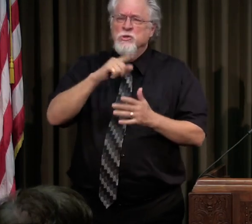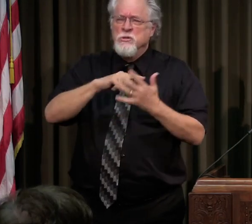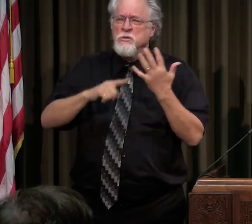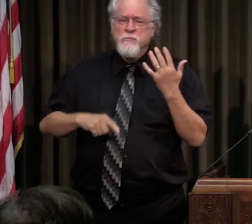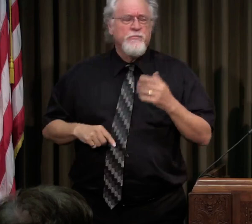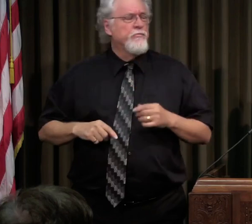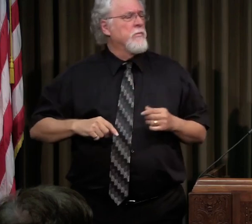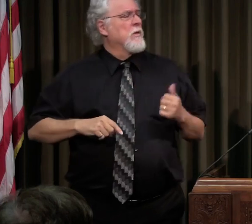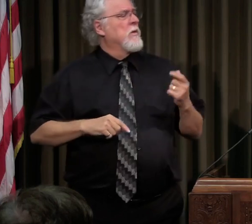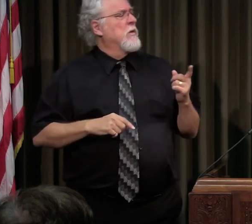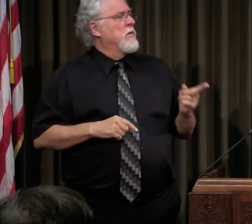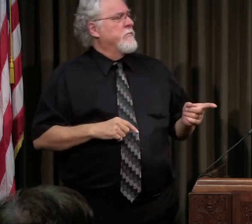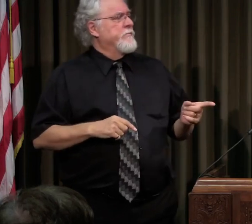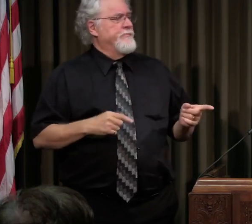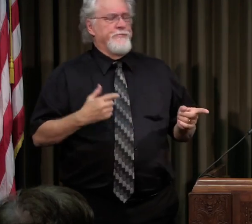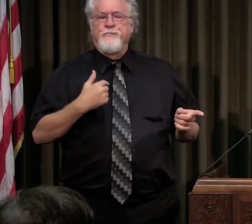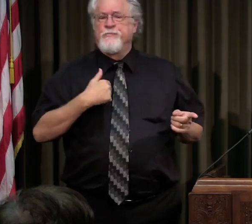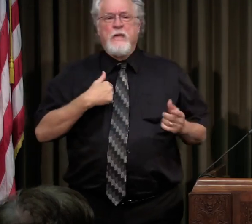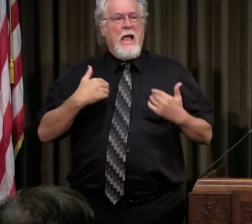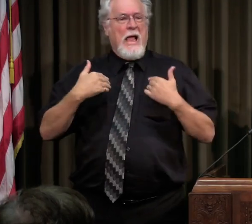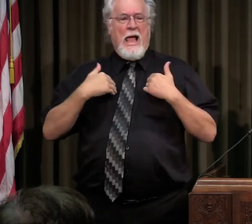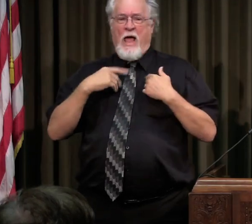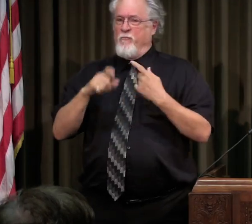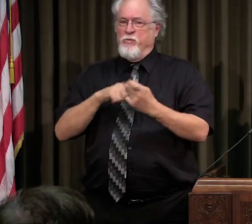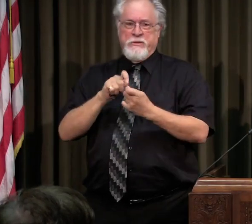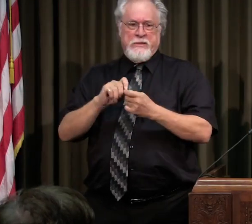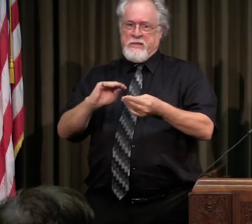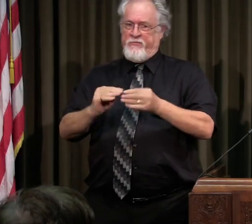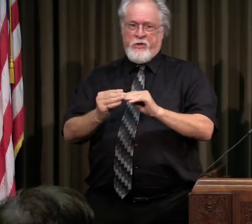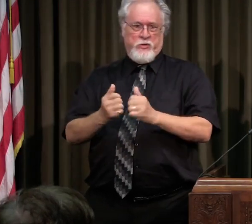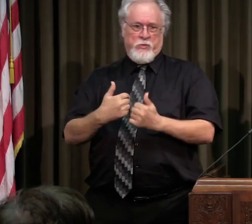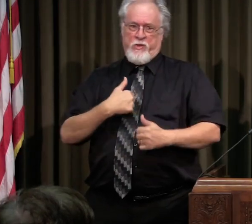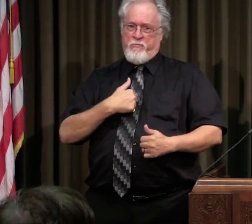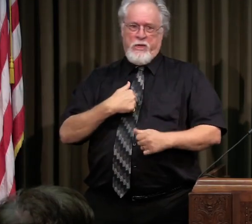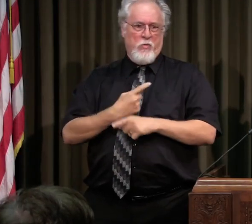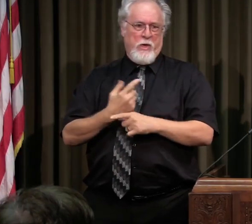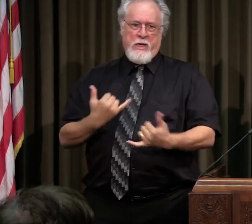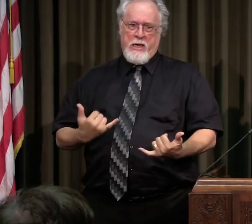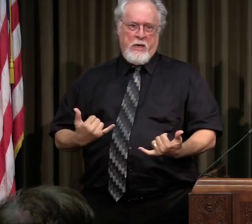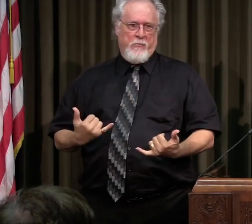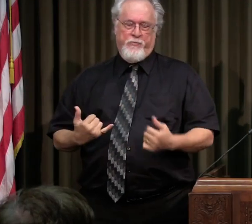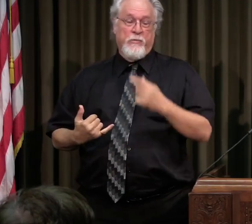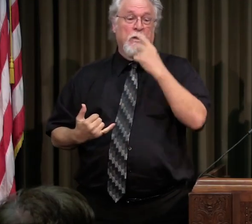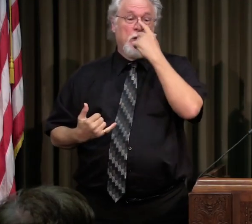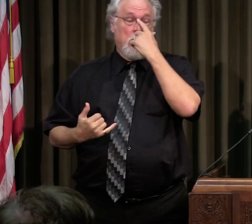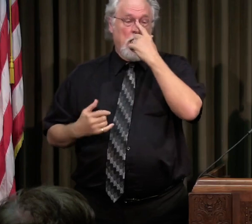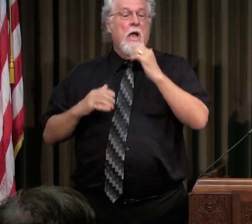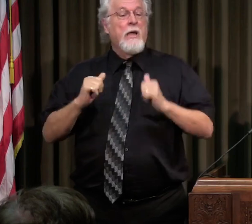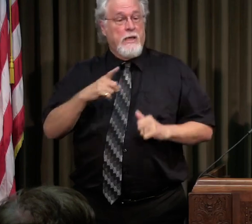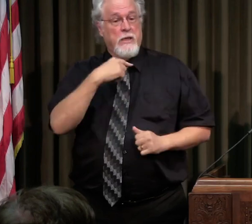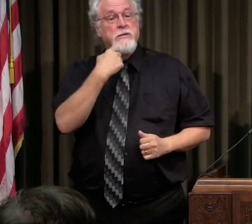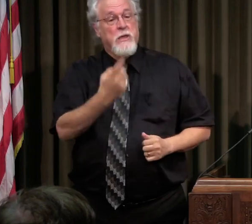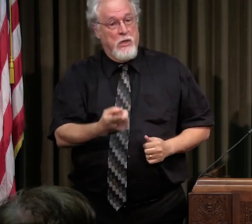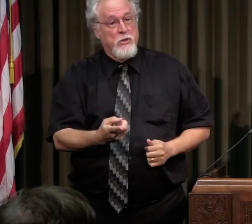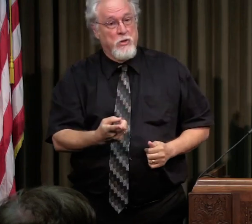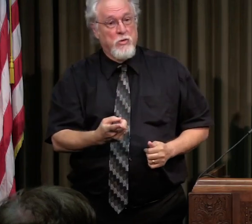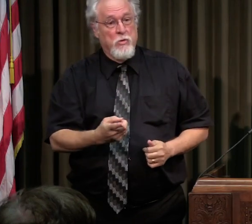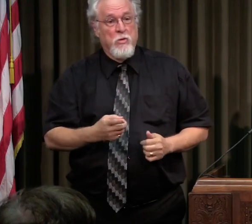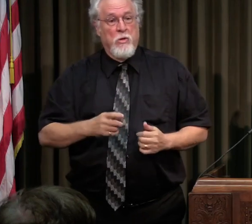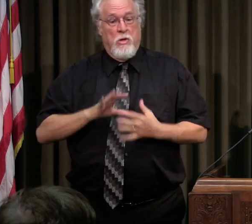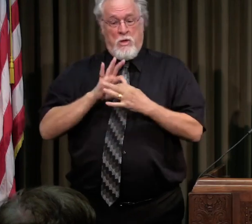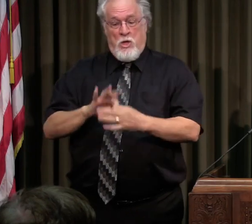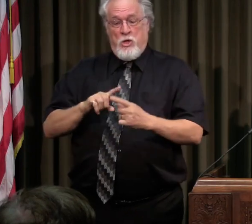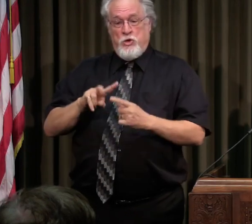Well, I don't have those precise figures with me right now. I can tell you that with respect